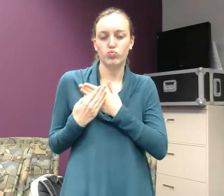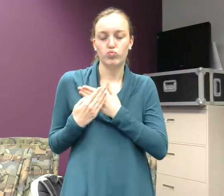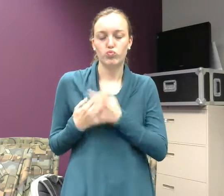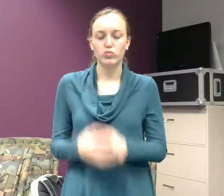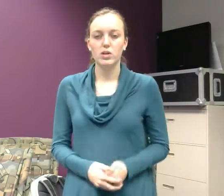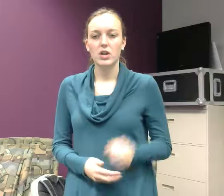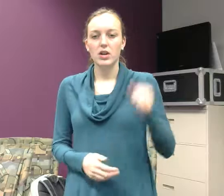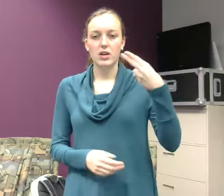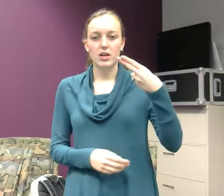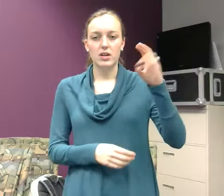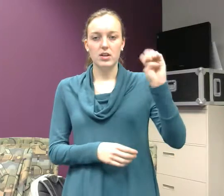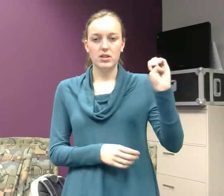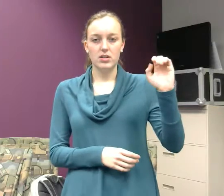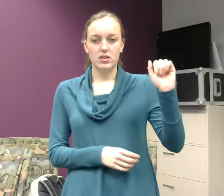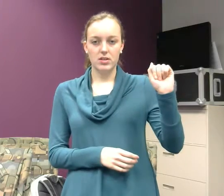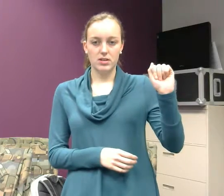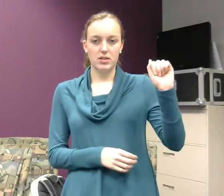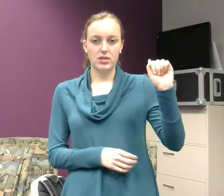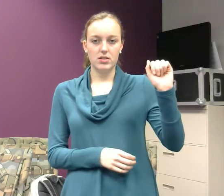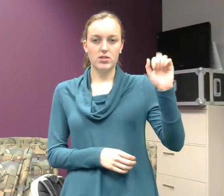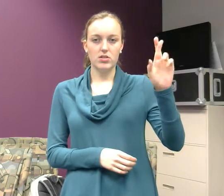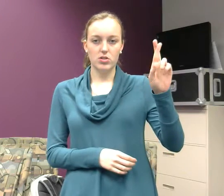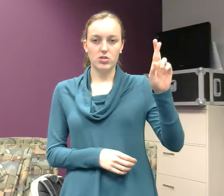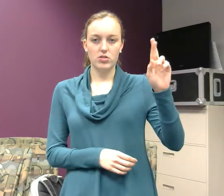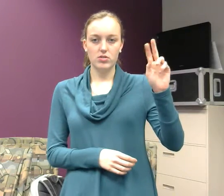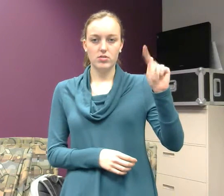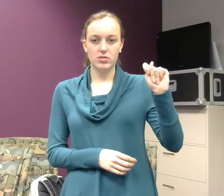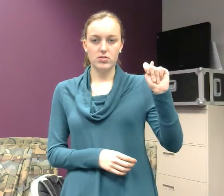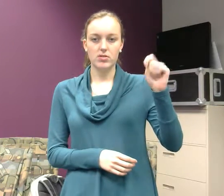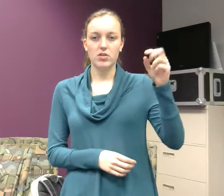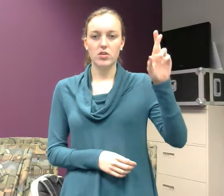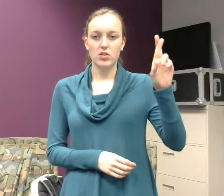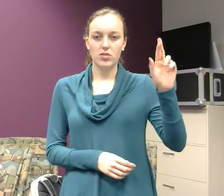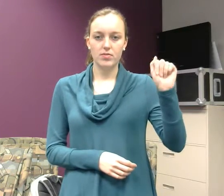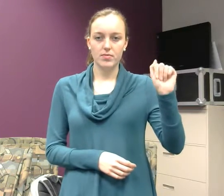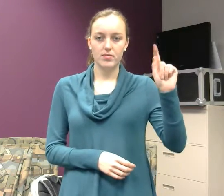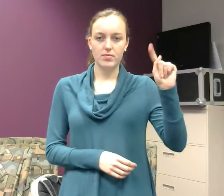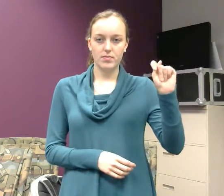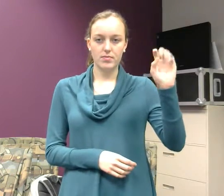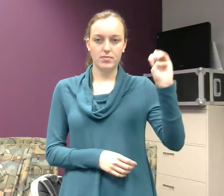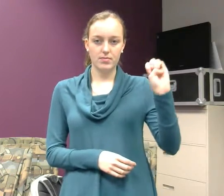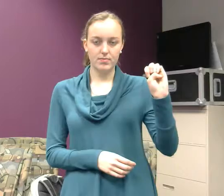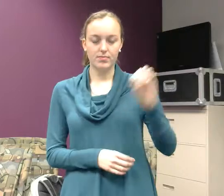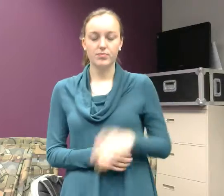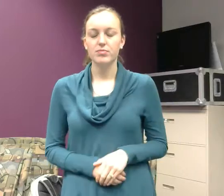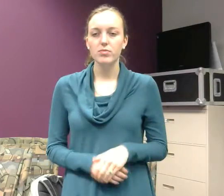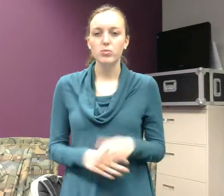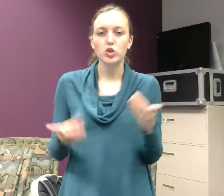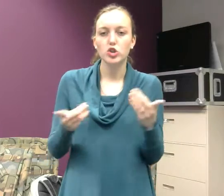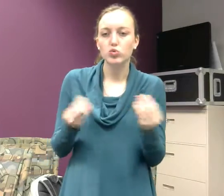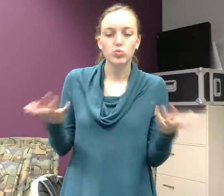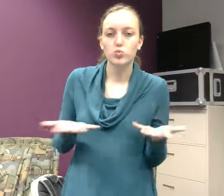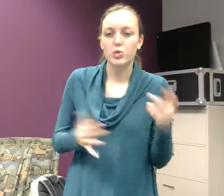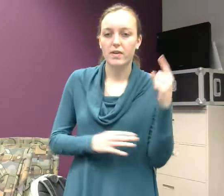first activity actually is an activity. We're going to just sit, and we're going to measure our heart rate for 1